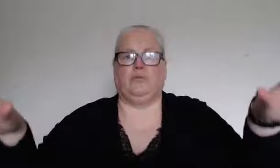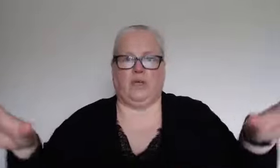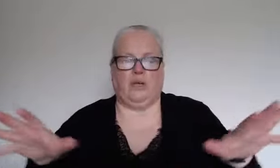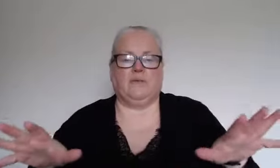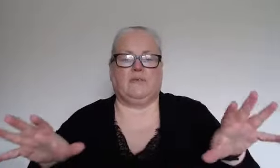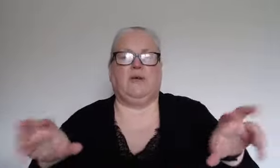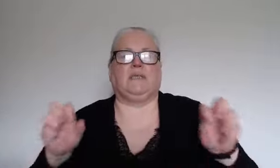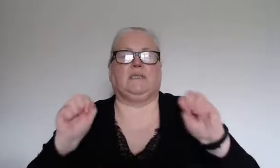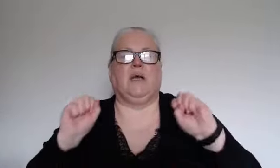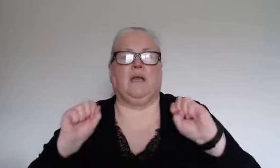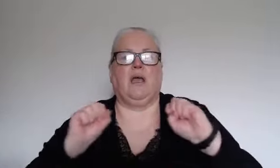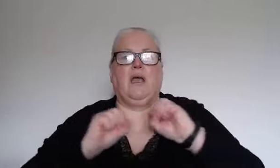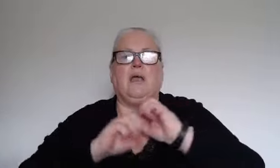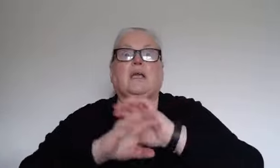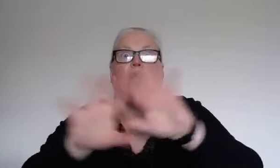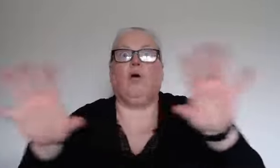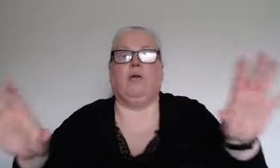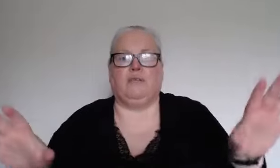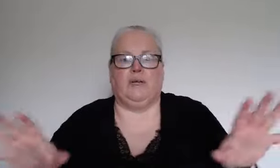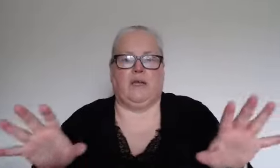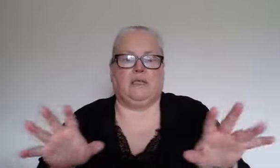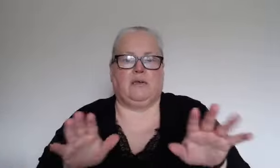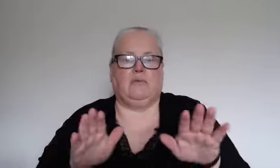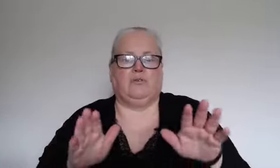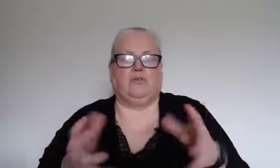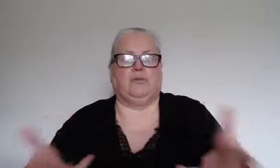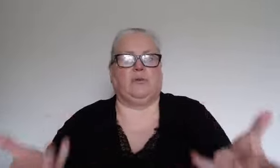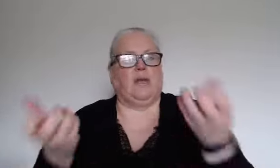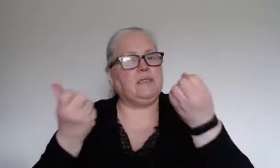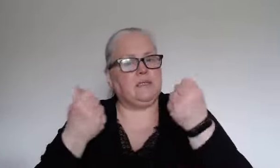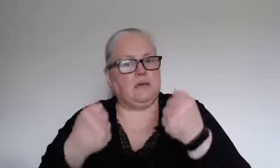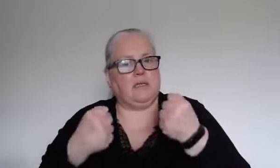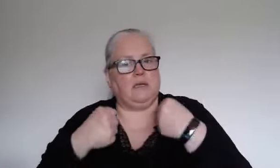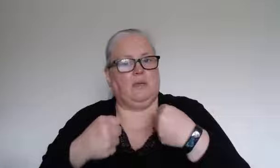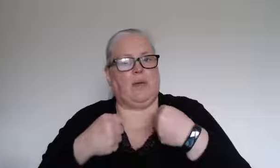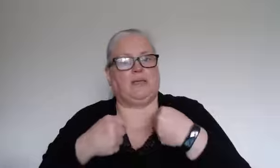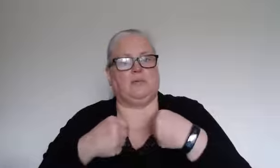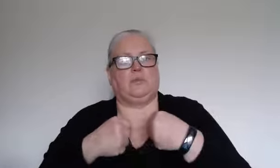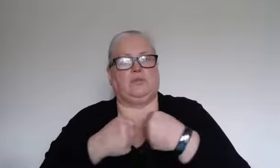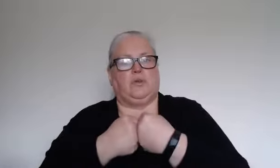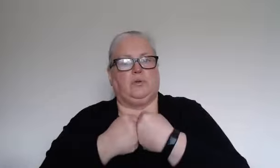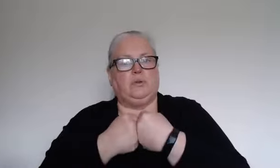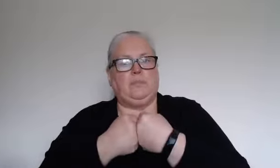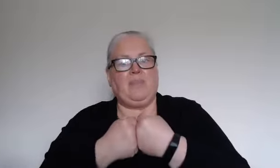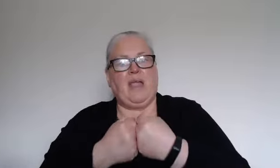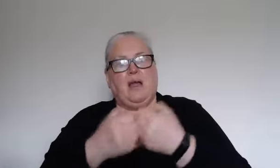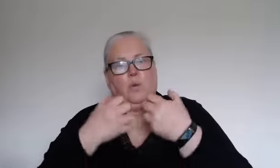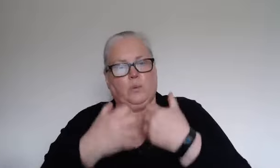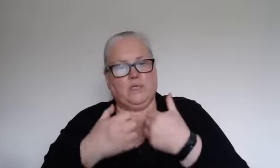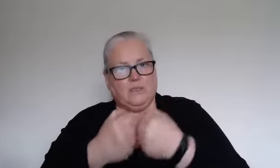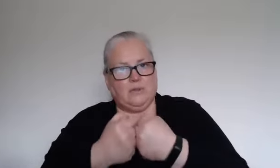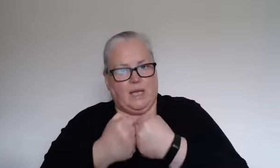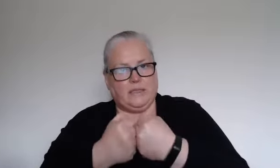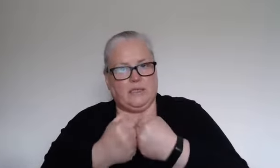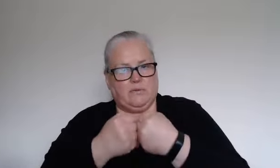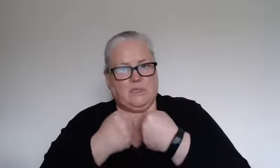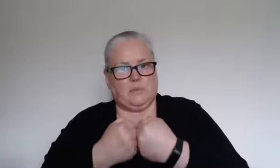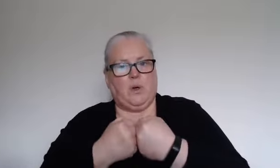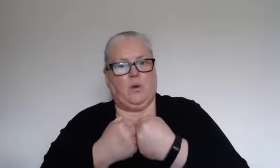life is affected, and it can all feel like it's out of control. So let's start taking back some control. And when we do that, even in small ways,